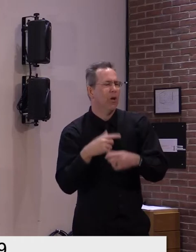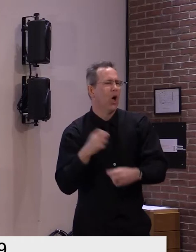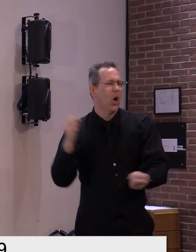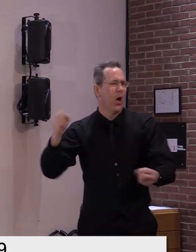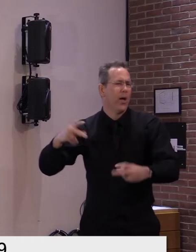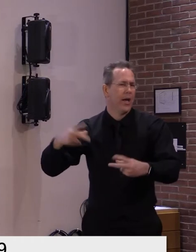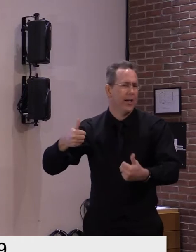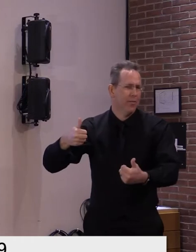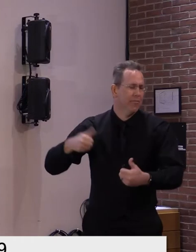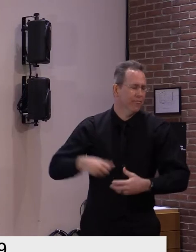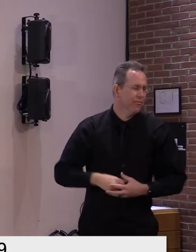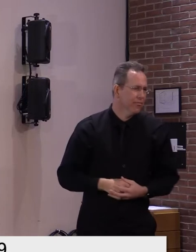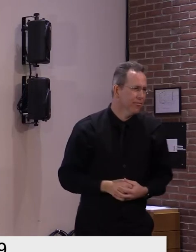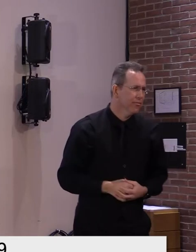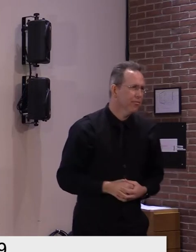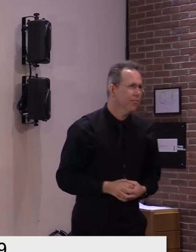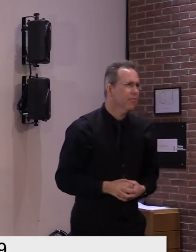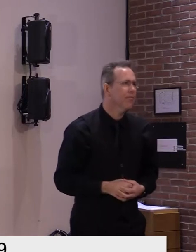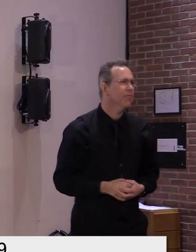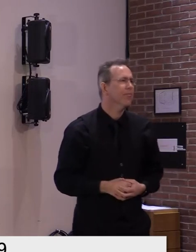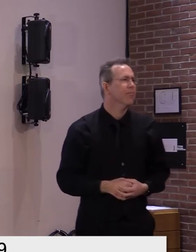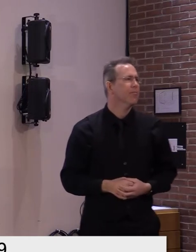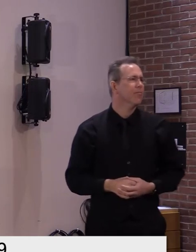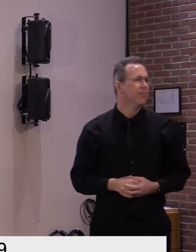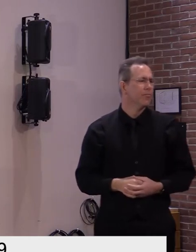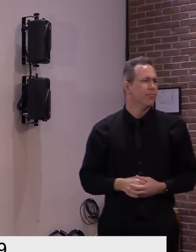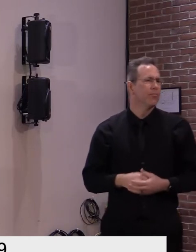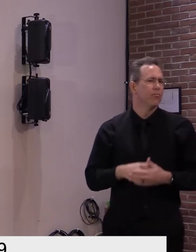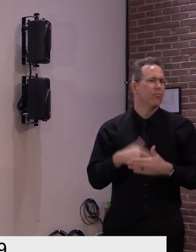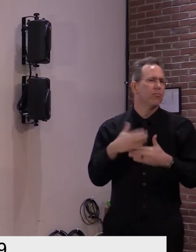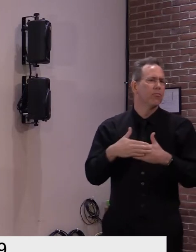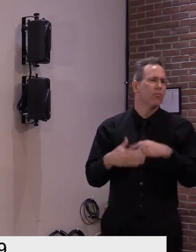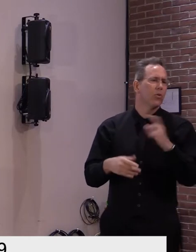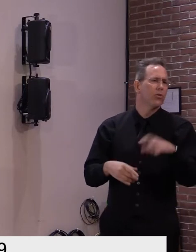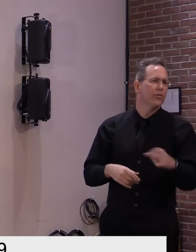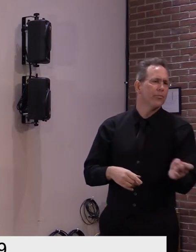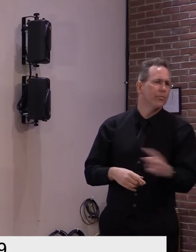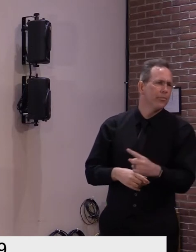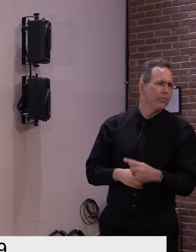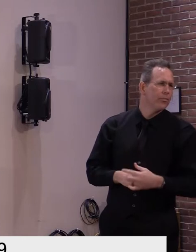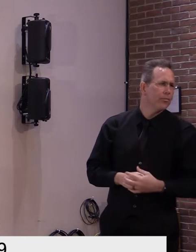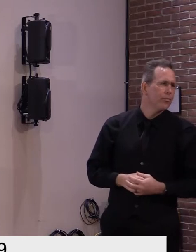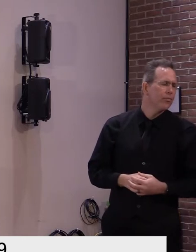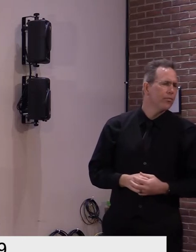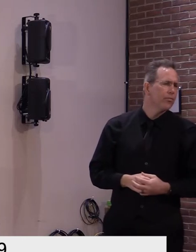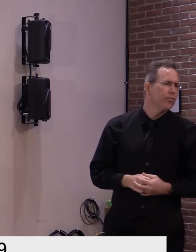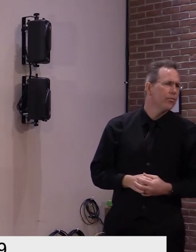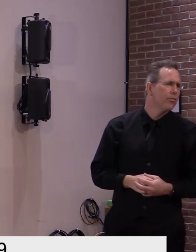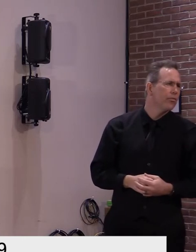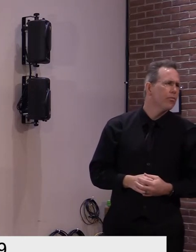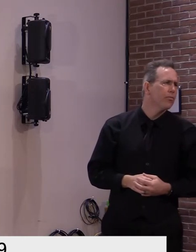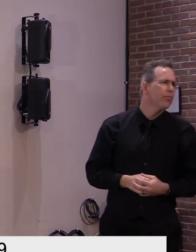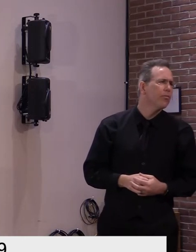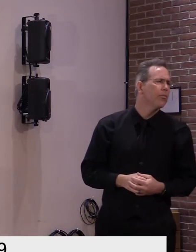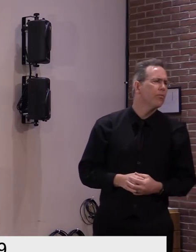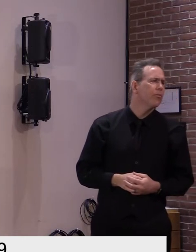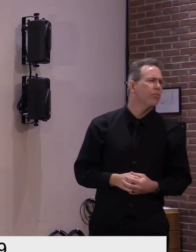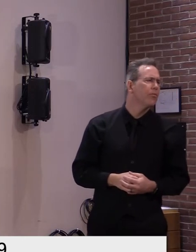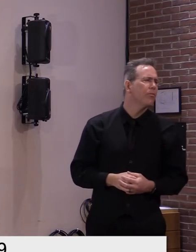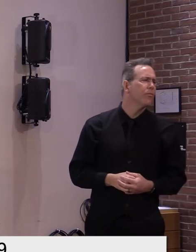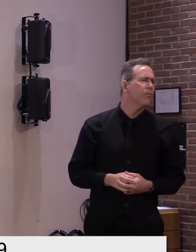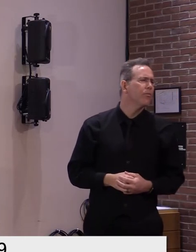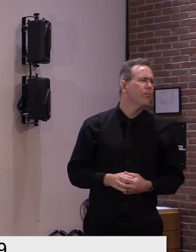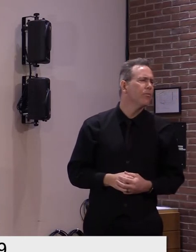Okay, thank you. And just to clarify, too, it's still, you all still want teachers to be going to vaccination clinics that are close to